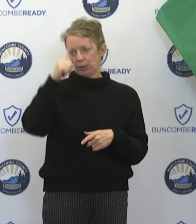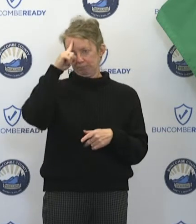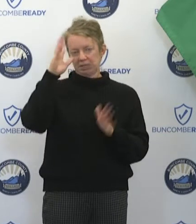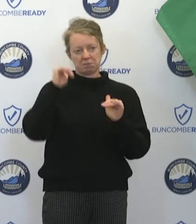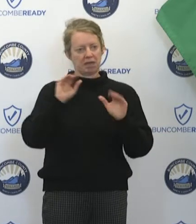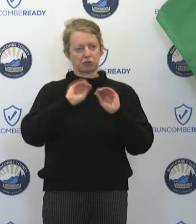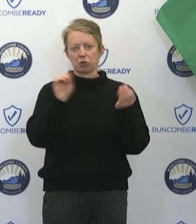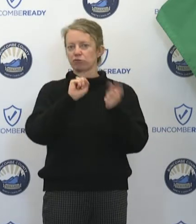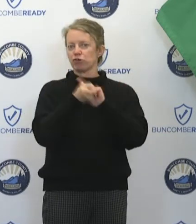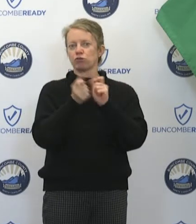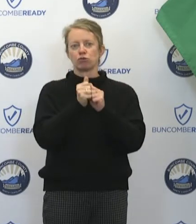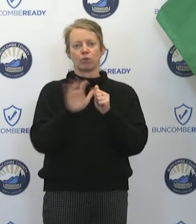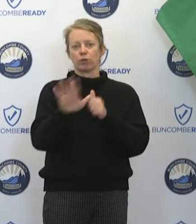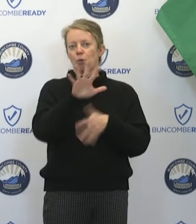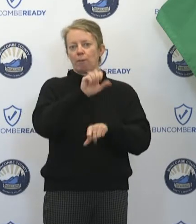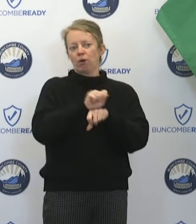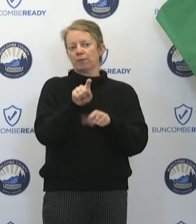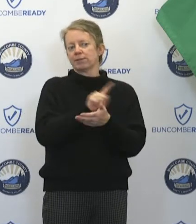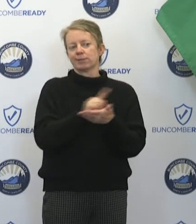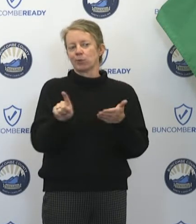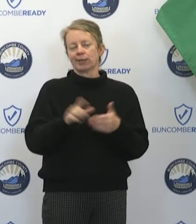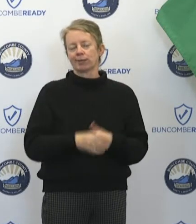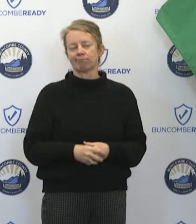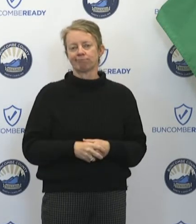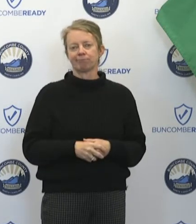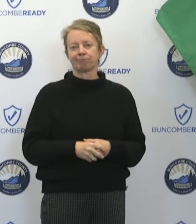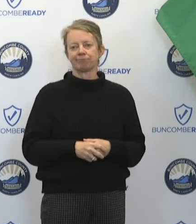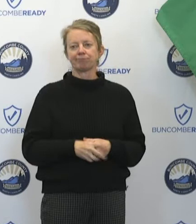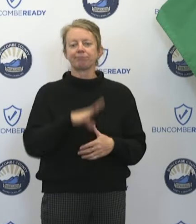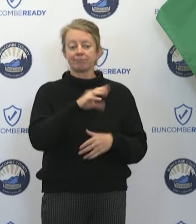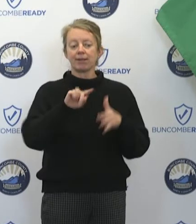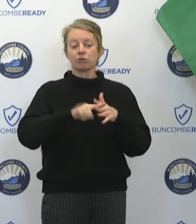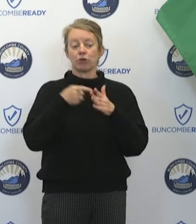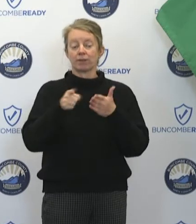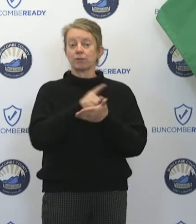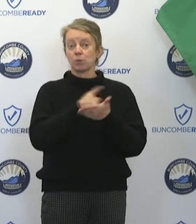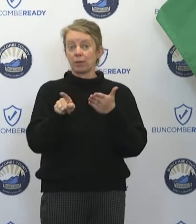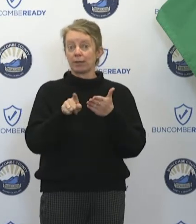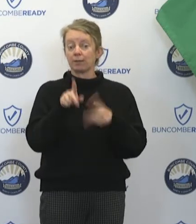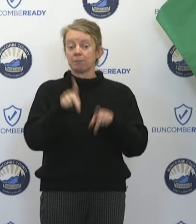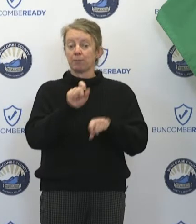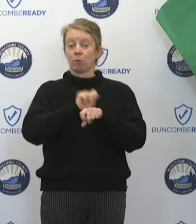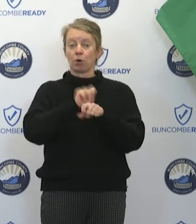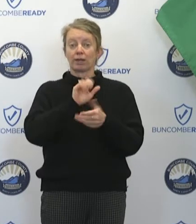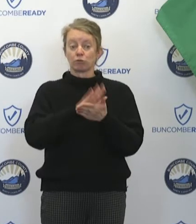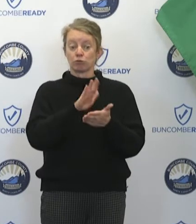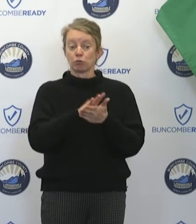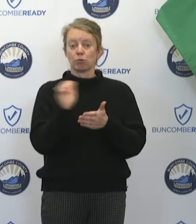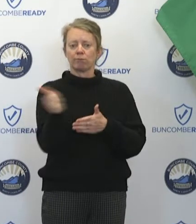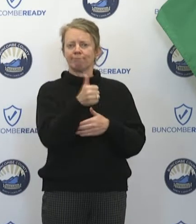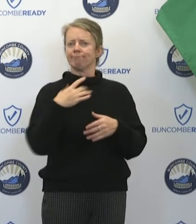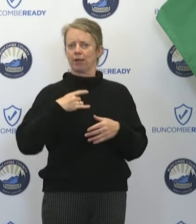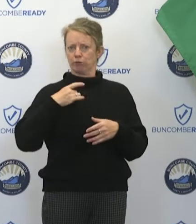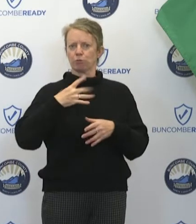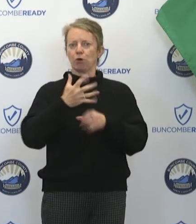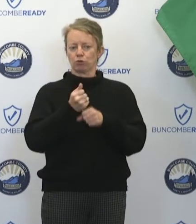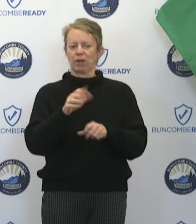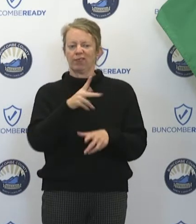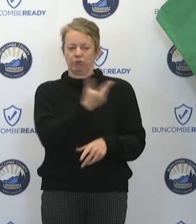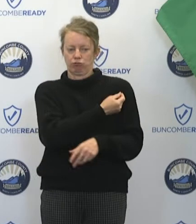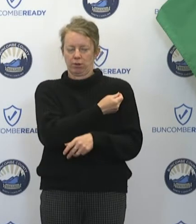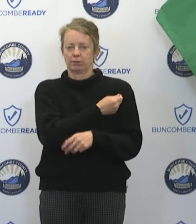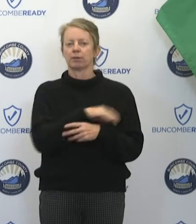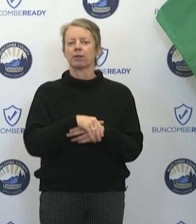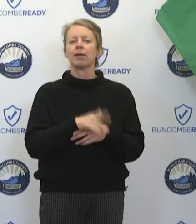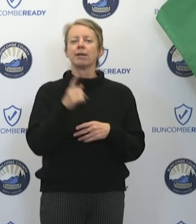appointment impact this week. Beginning this week, school staff will become eligible for vaccine. Based on the direction